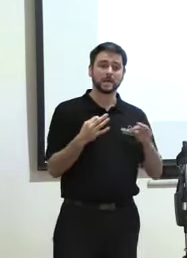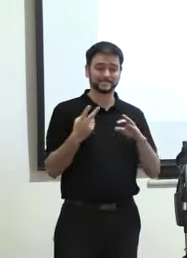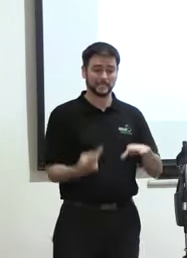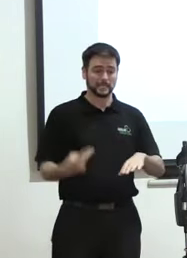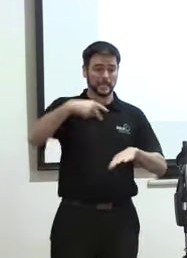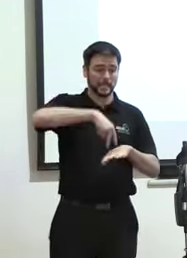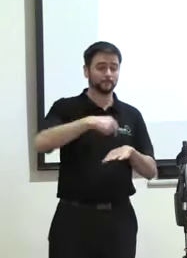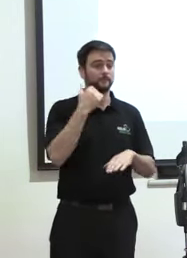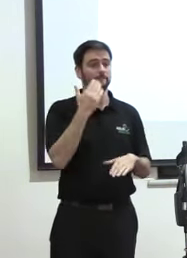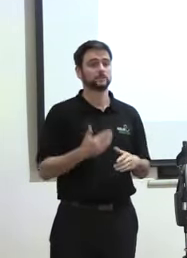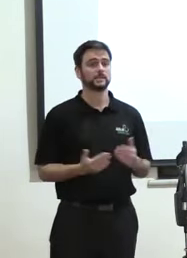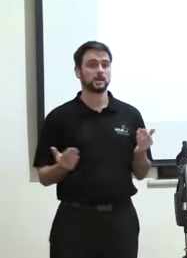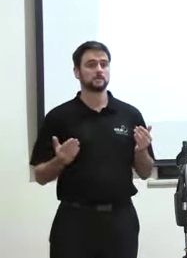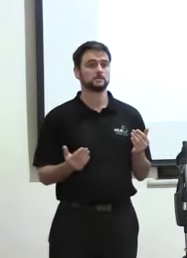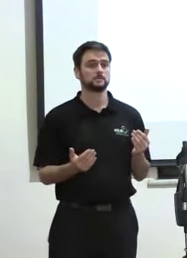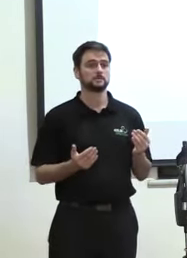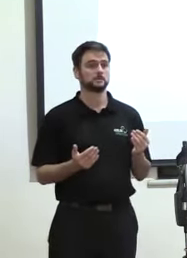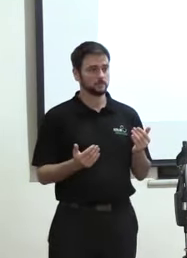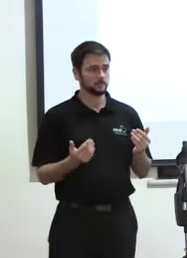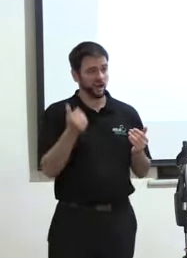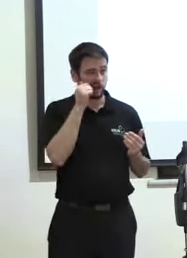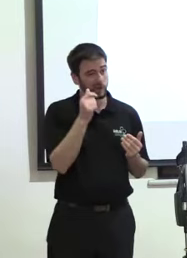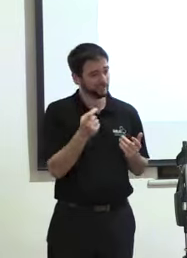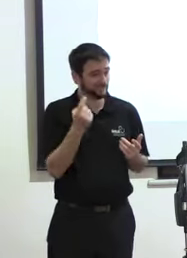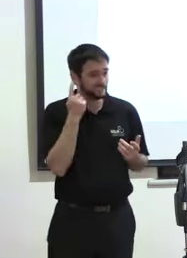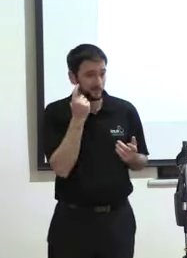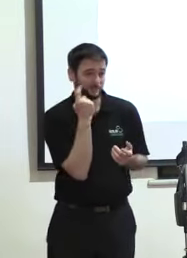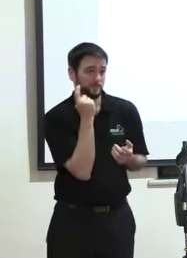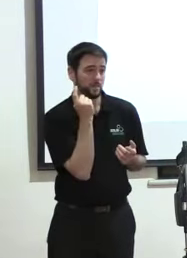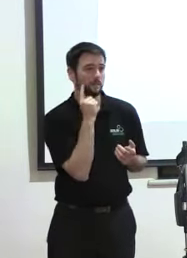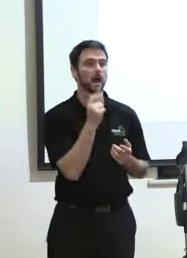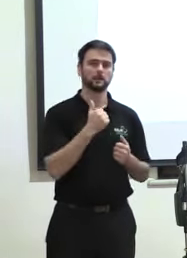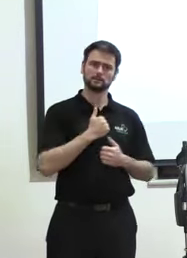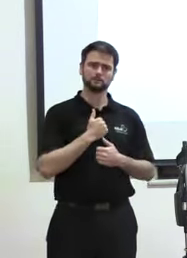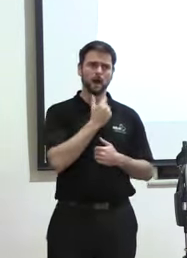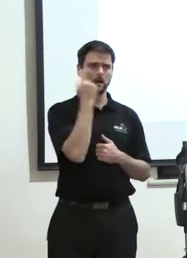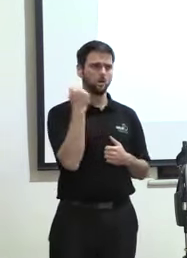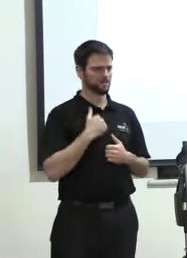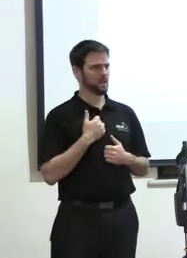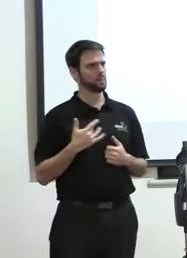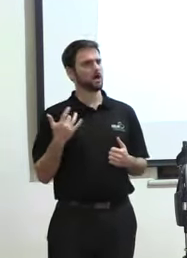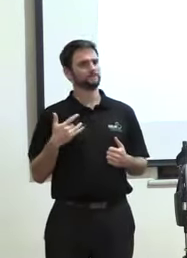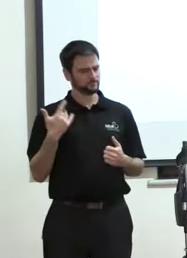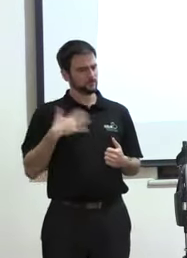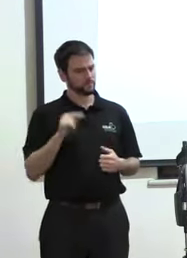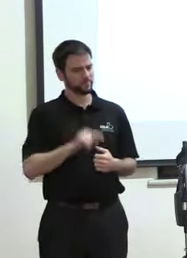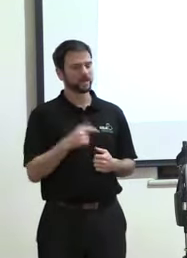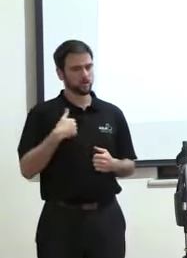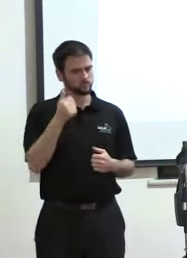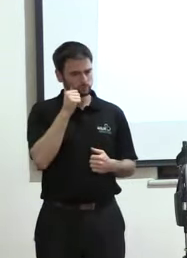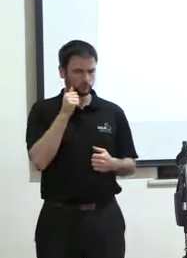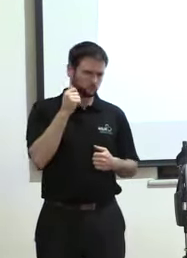not very dramatic or exciting or flashy, but goals don't have to be. They can be if you want, but they can be simple things as